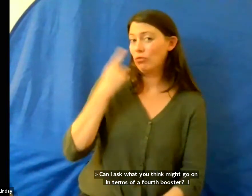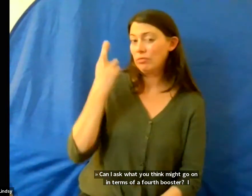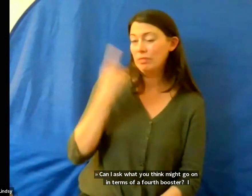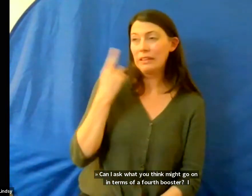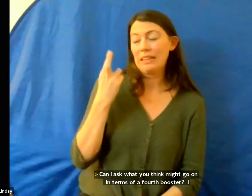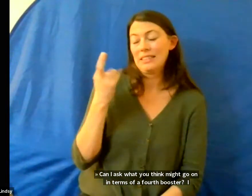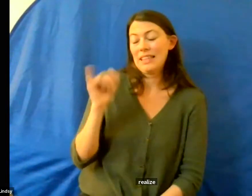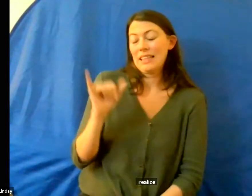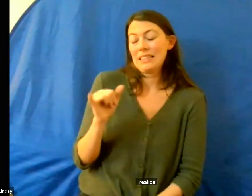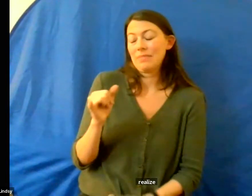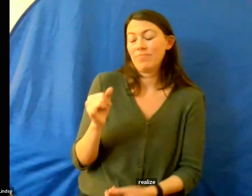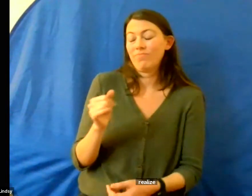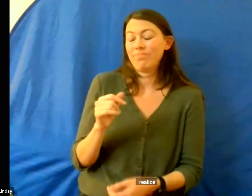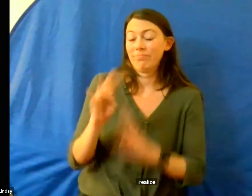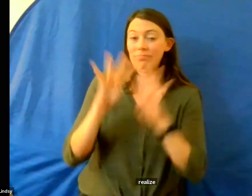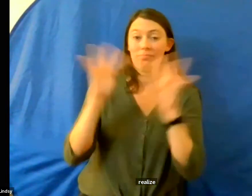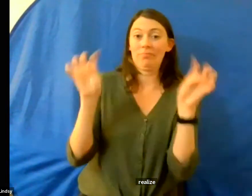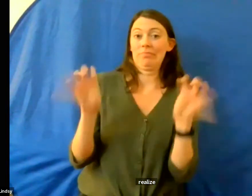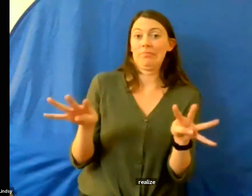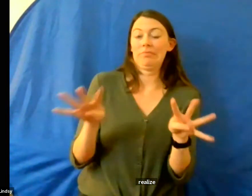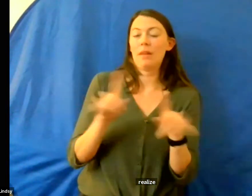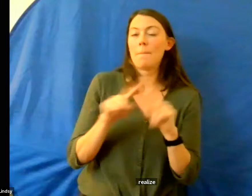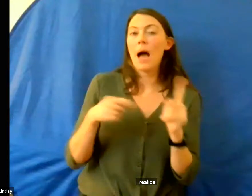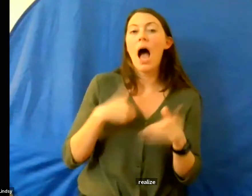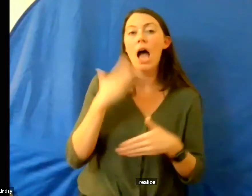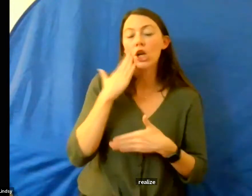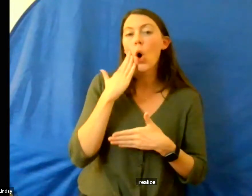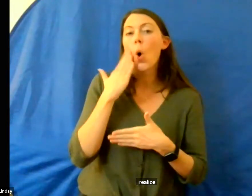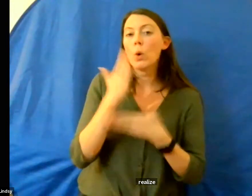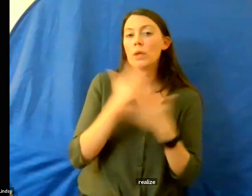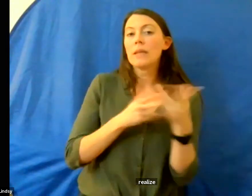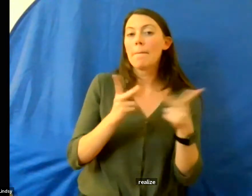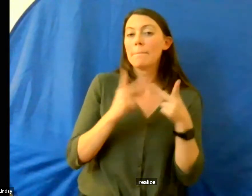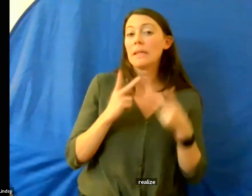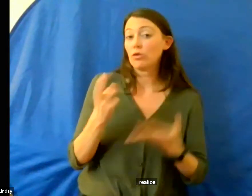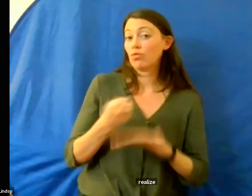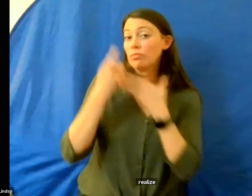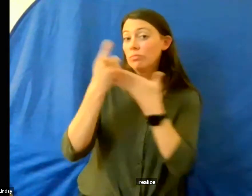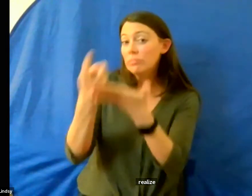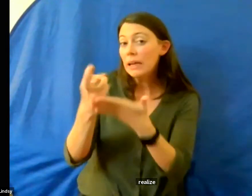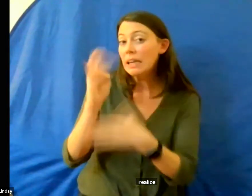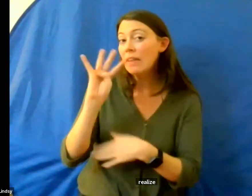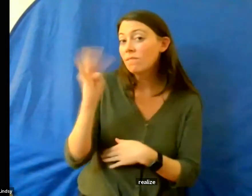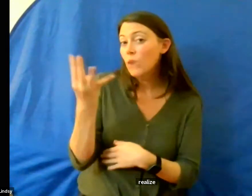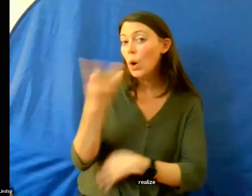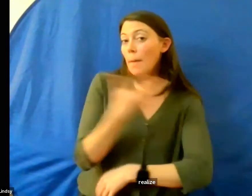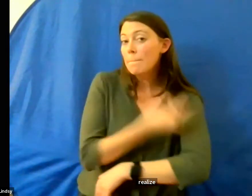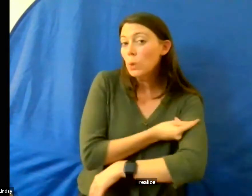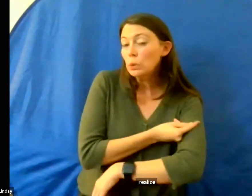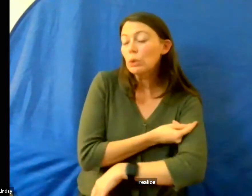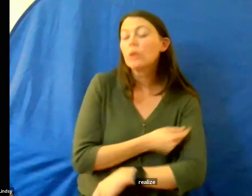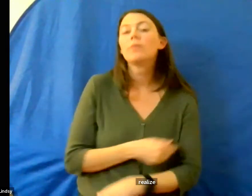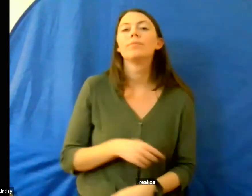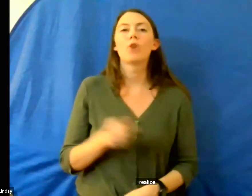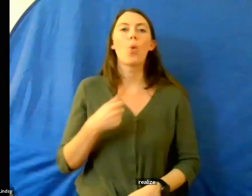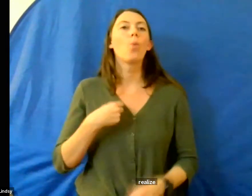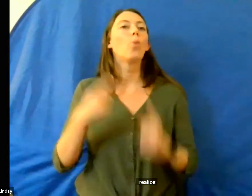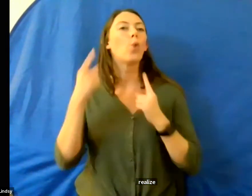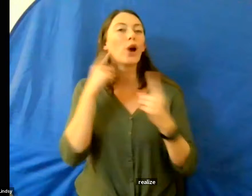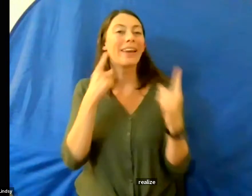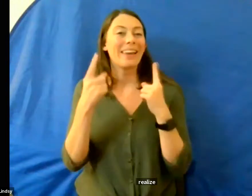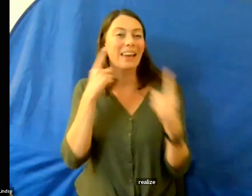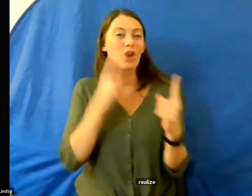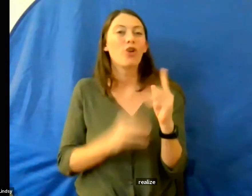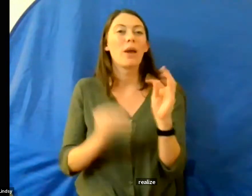but it is being recommended in some quarters. I'm wondering what you think about how that's going to happen. Yeah. I mean, we're hearing the talk. I have not seen